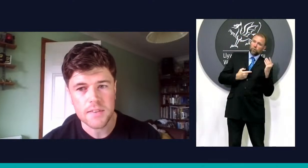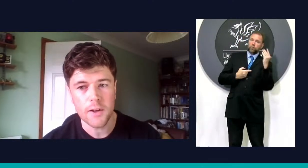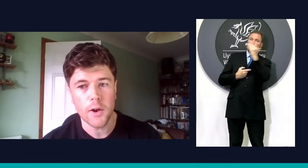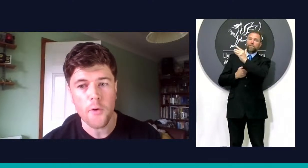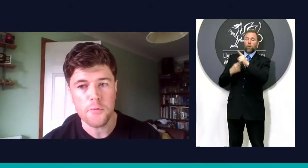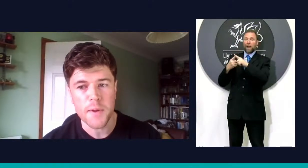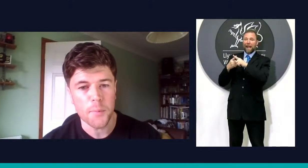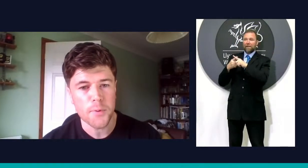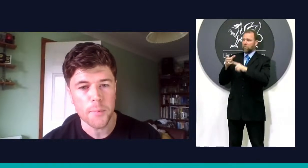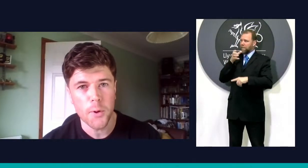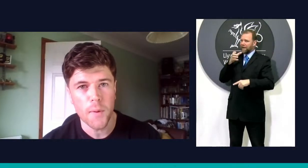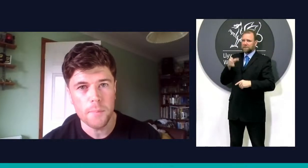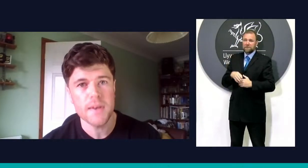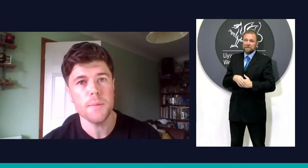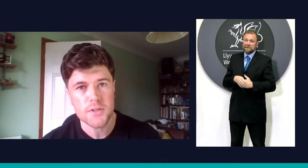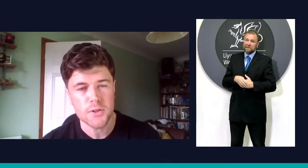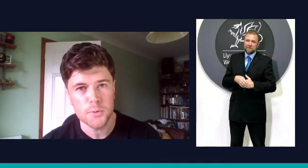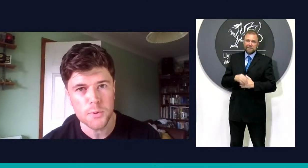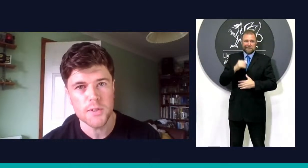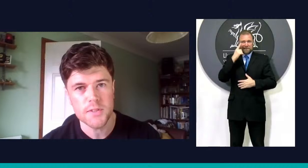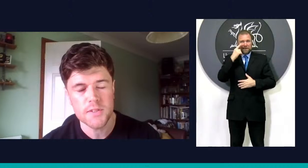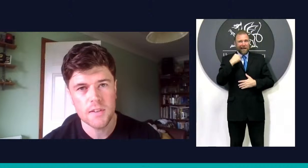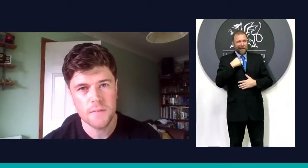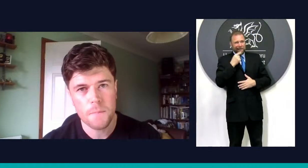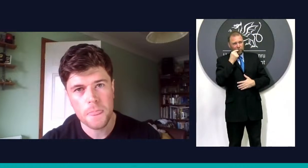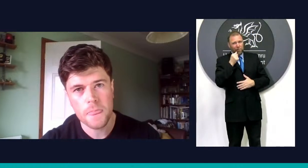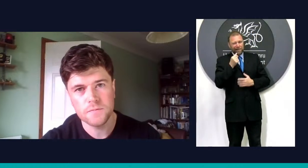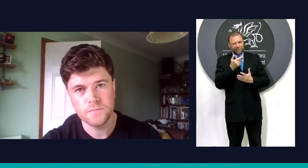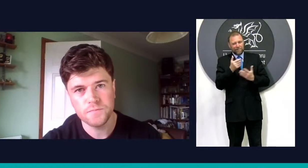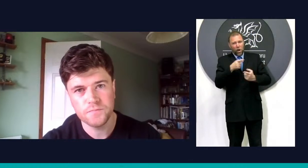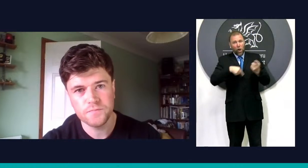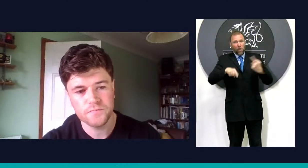pint. I think a lot of people probably know a minibus load who would.